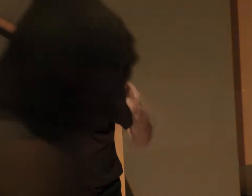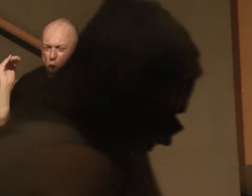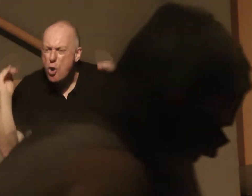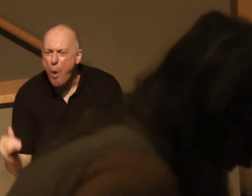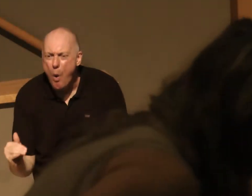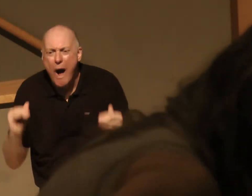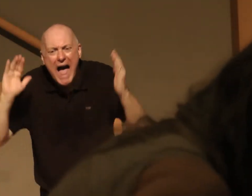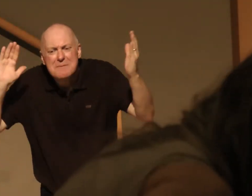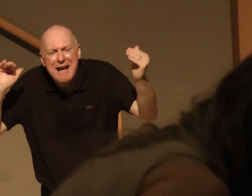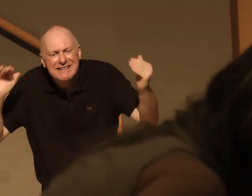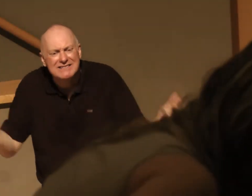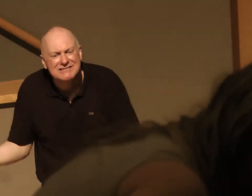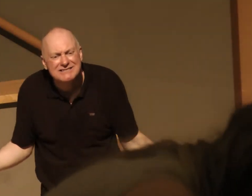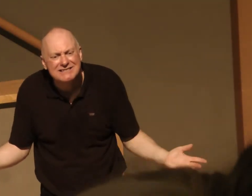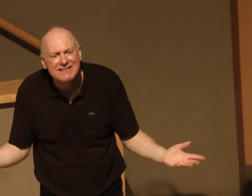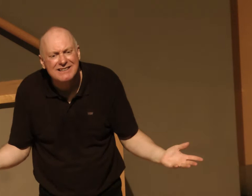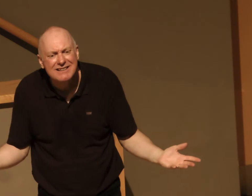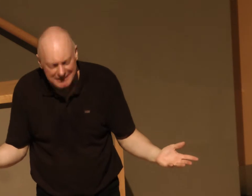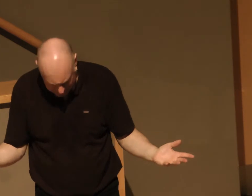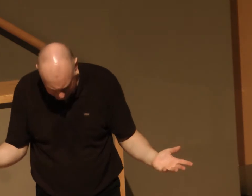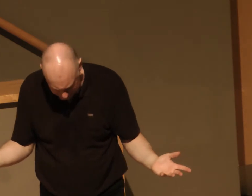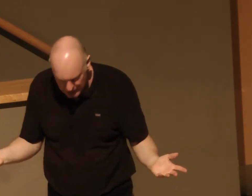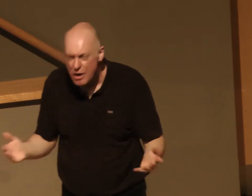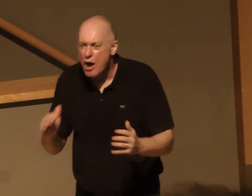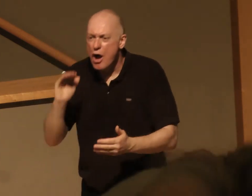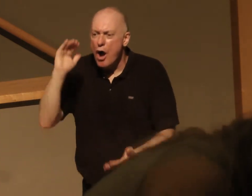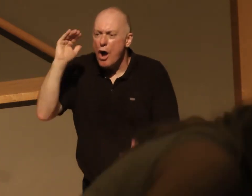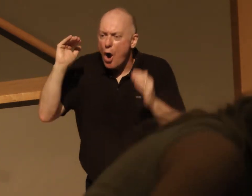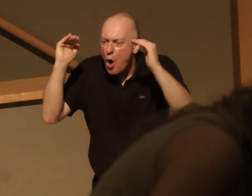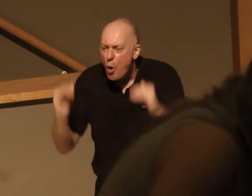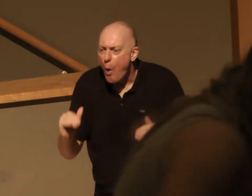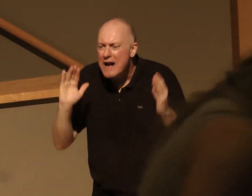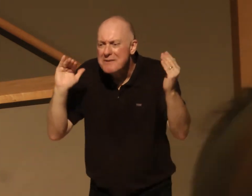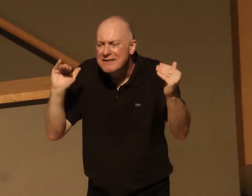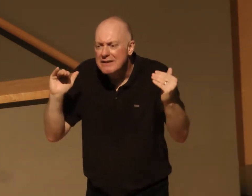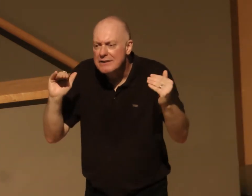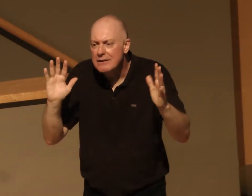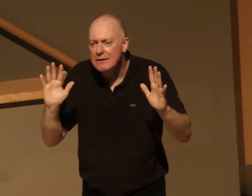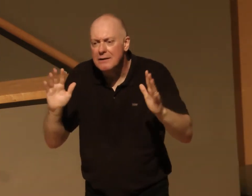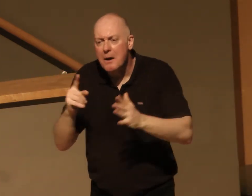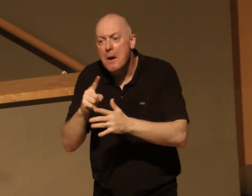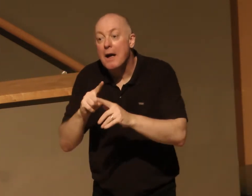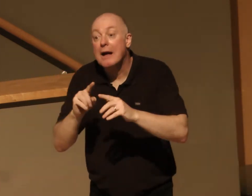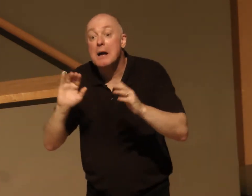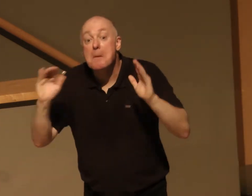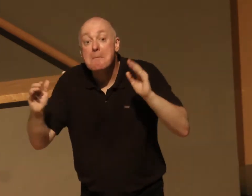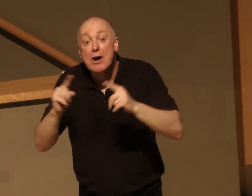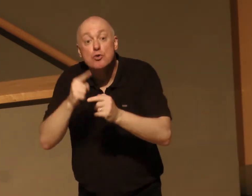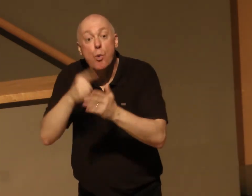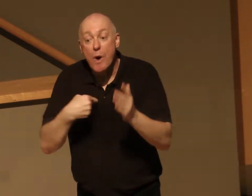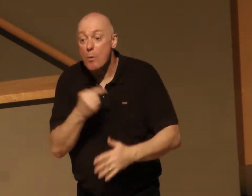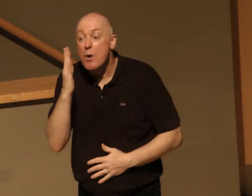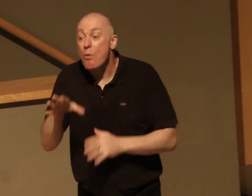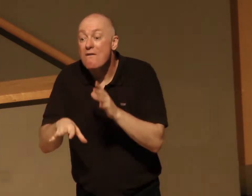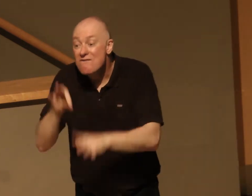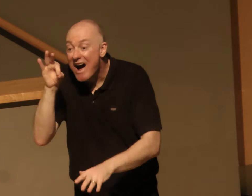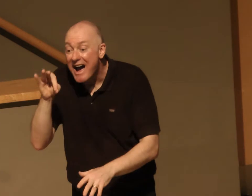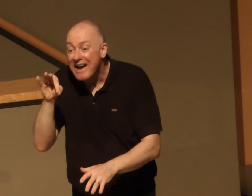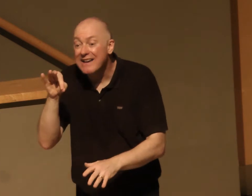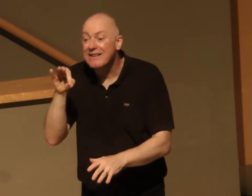Such a low bar. Low expectations compared to what we would find in and through the